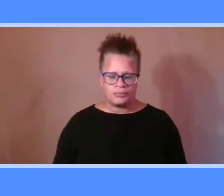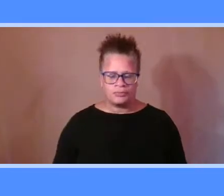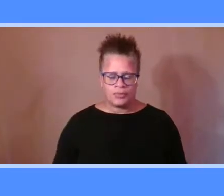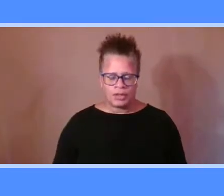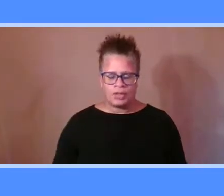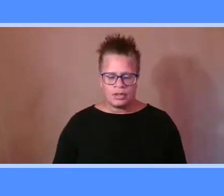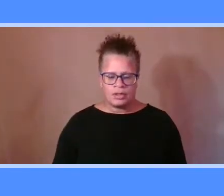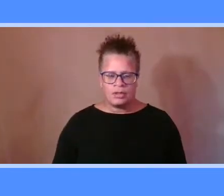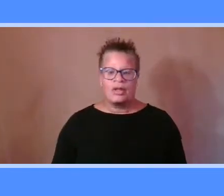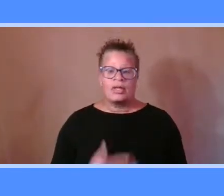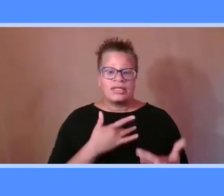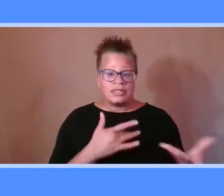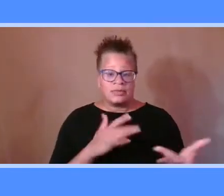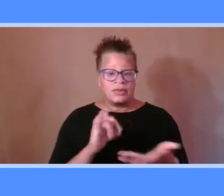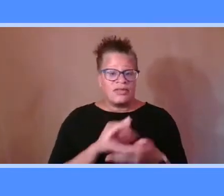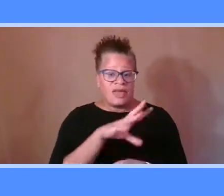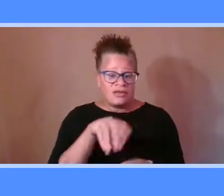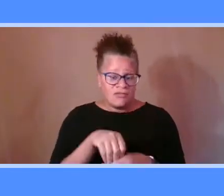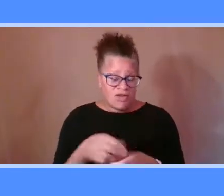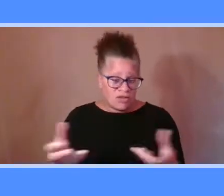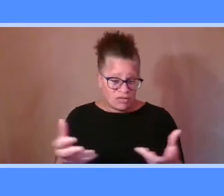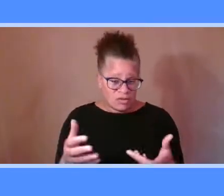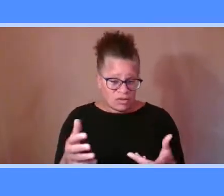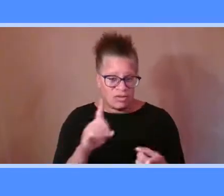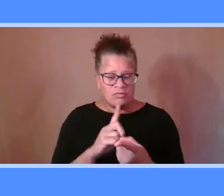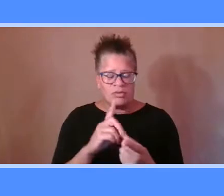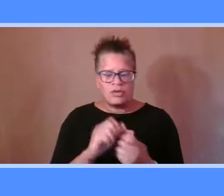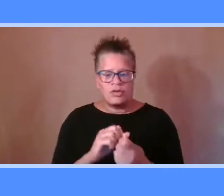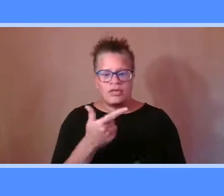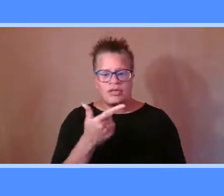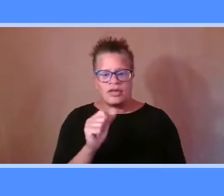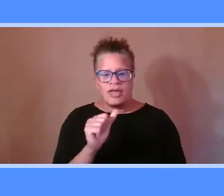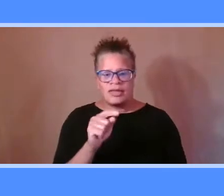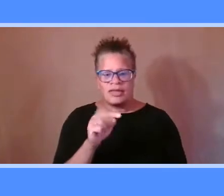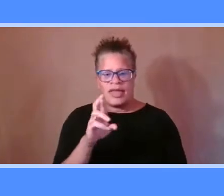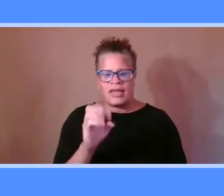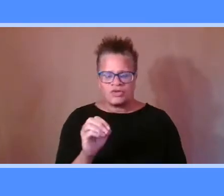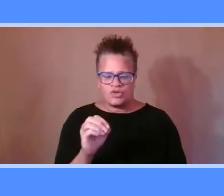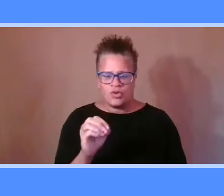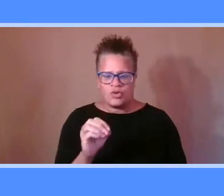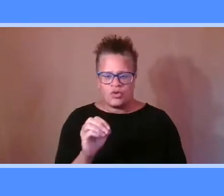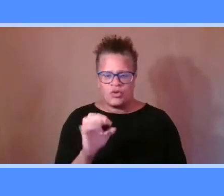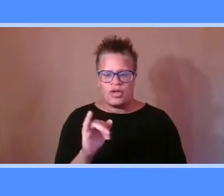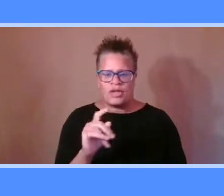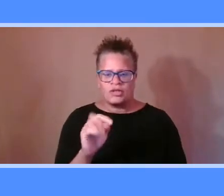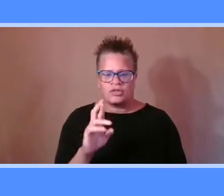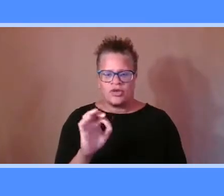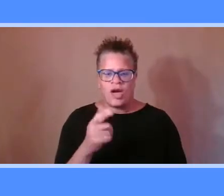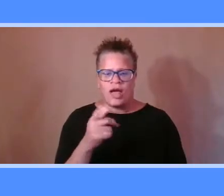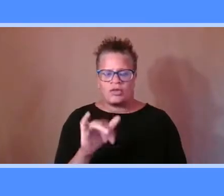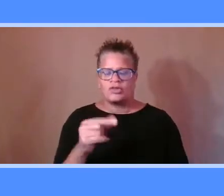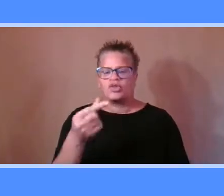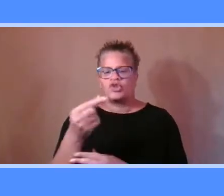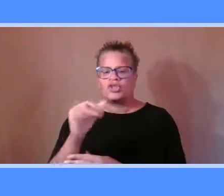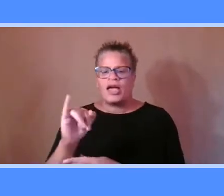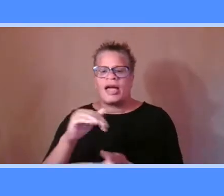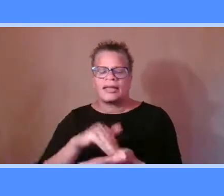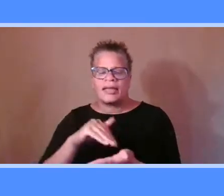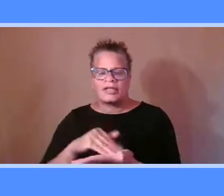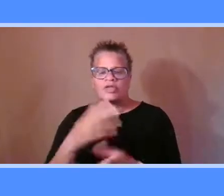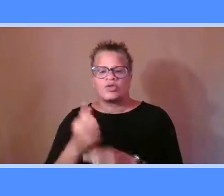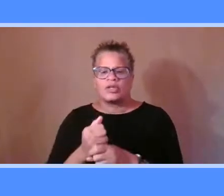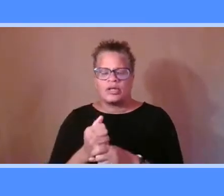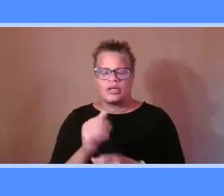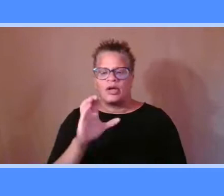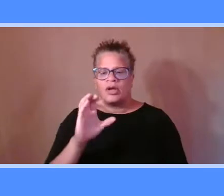usually that involves going to see a gastroenterologist, so a GI doctor, and getting a colonoscopy. But that's